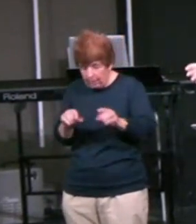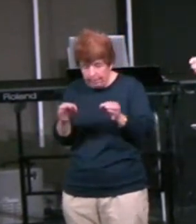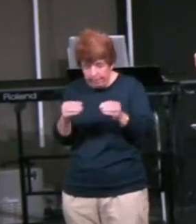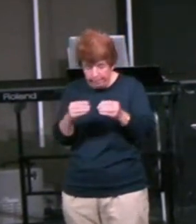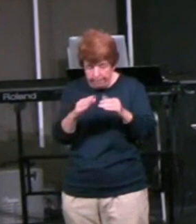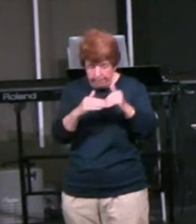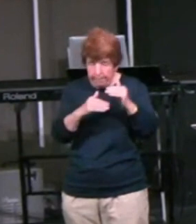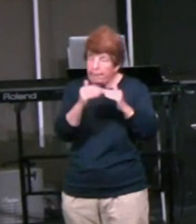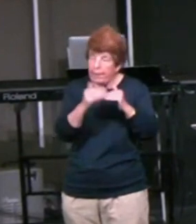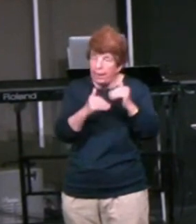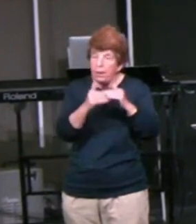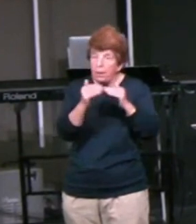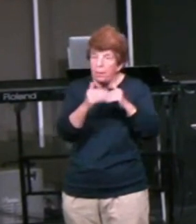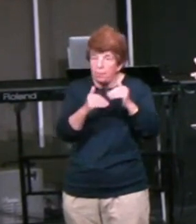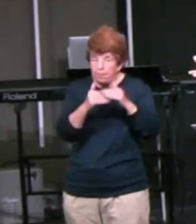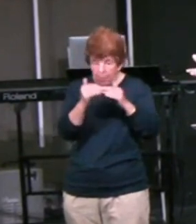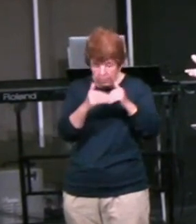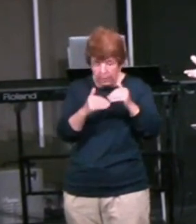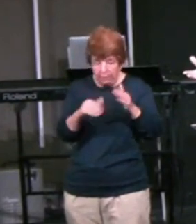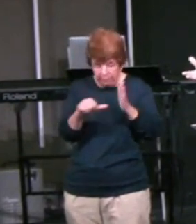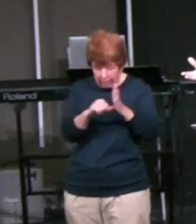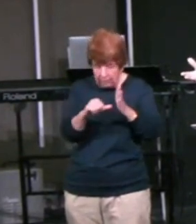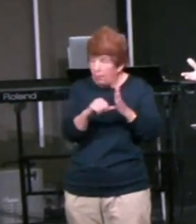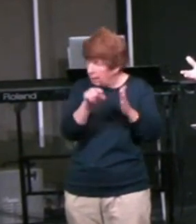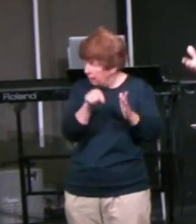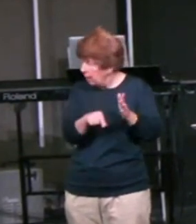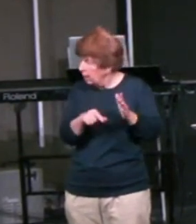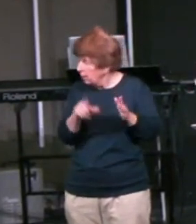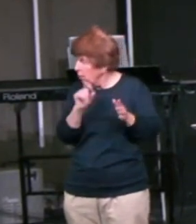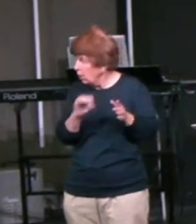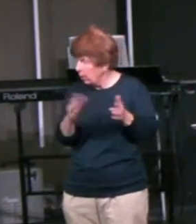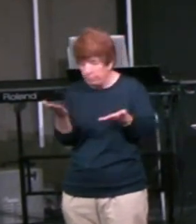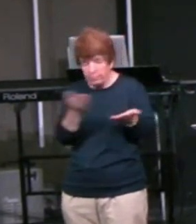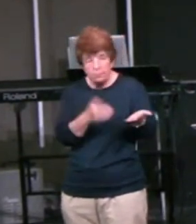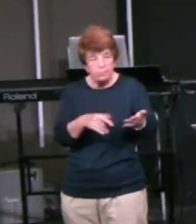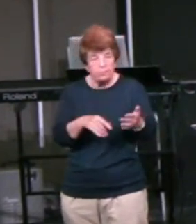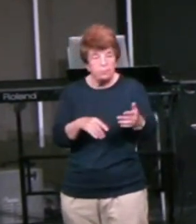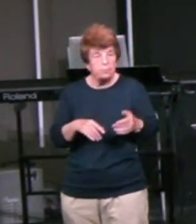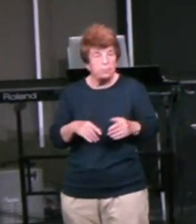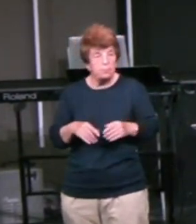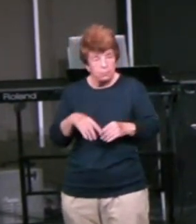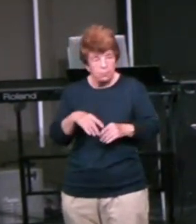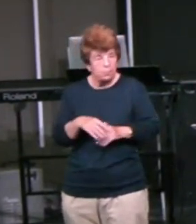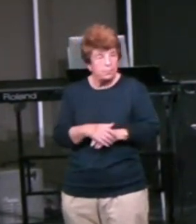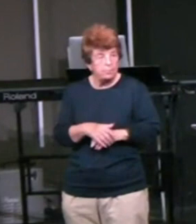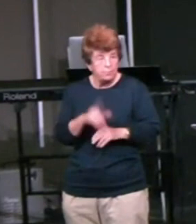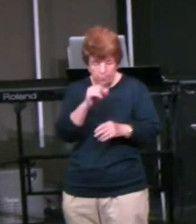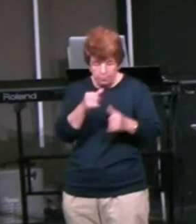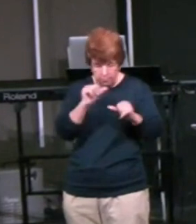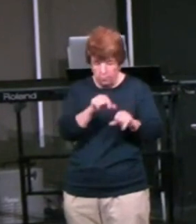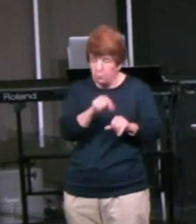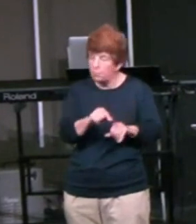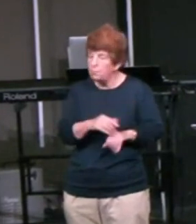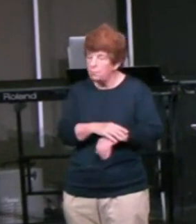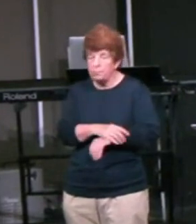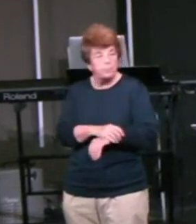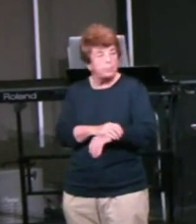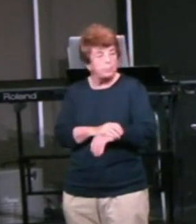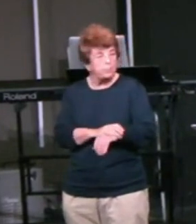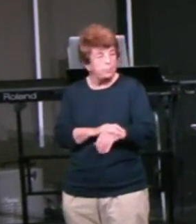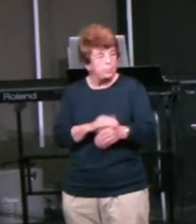there. Nobody's saying you have to give to it, but it's there. And if the Lord touches our hearts, we can contribute toward it.